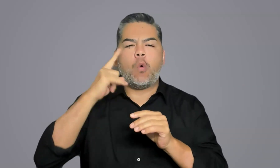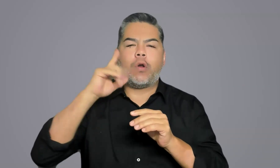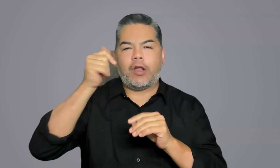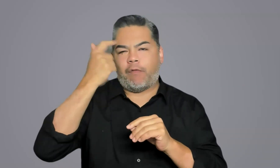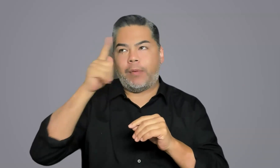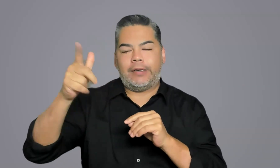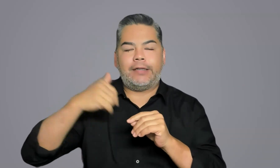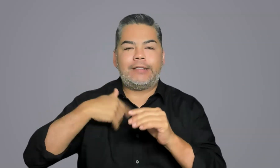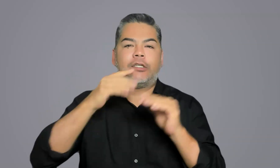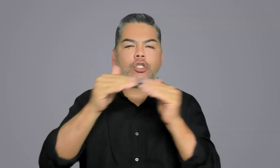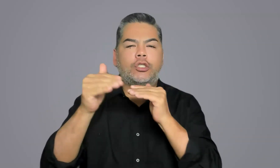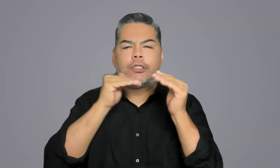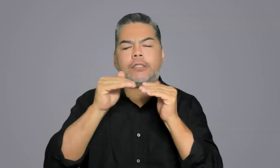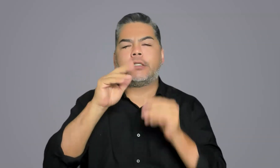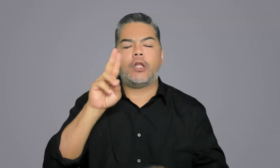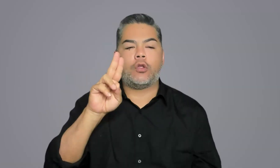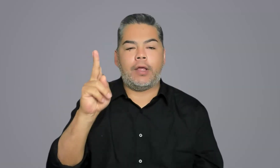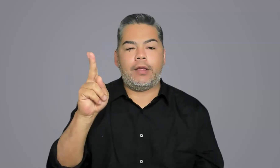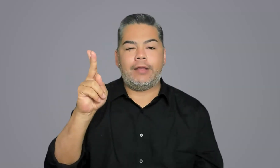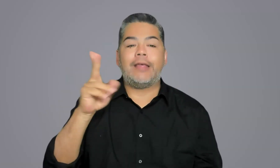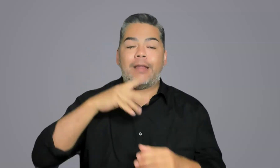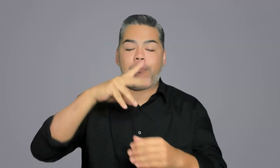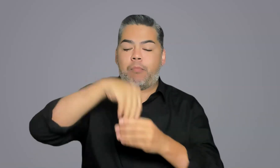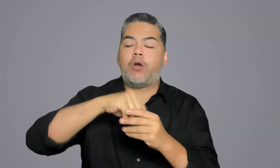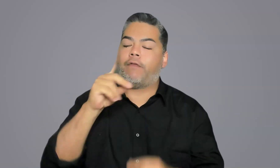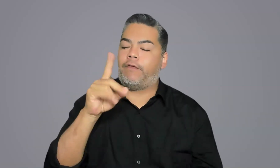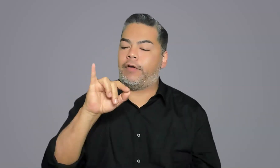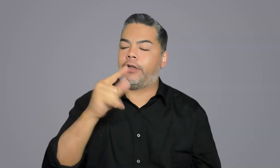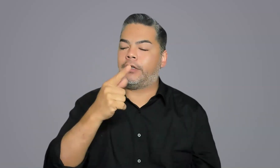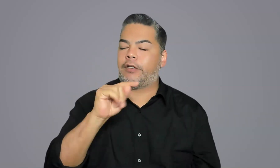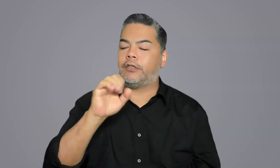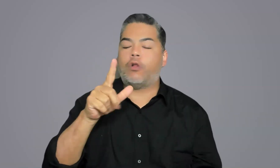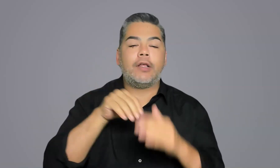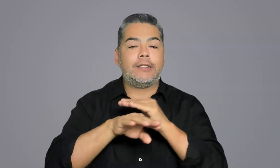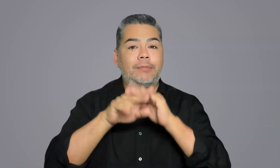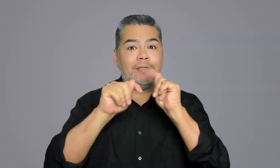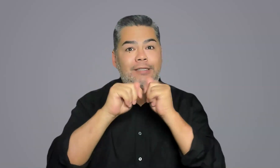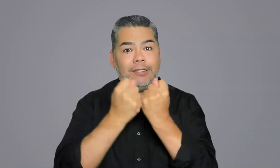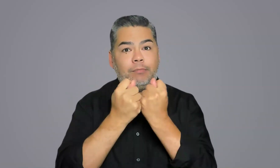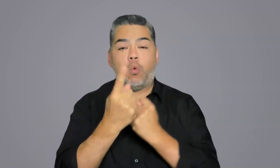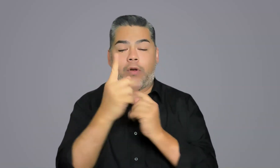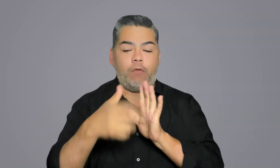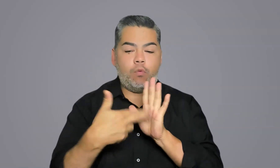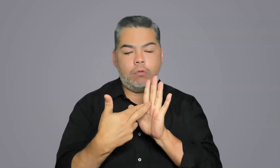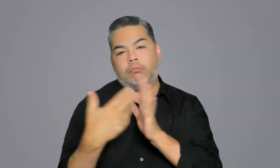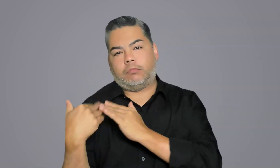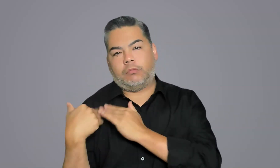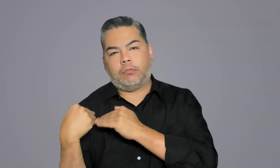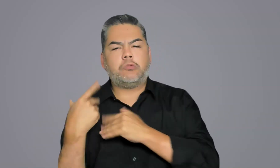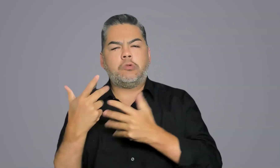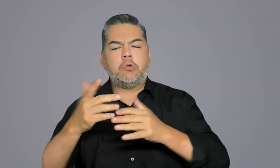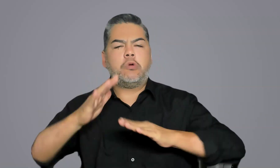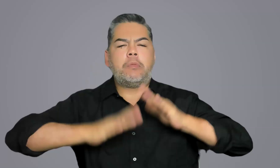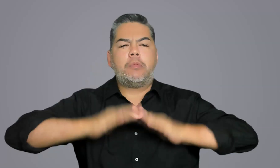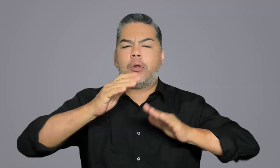of the digital accessibility team. One of my main roles and responsibilities within that team is to build accessibility skills